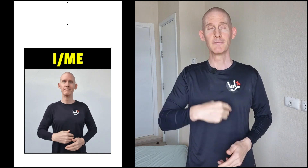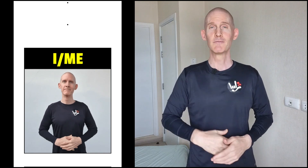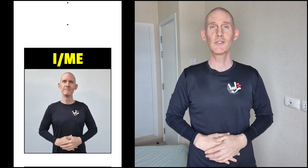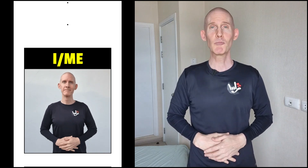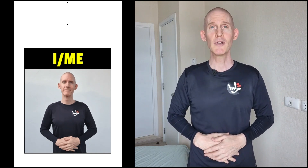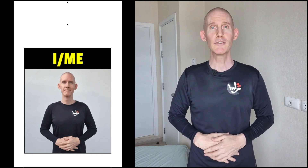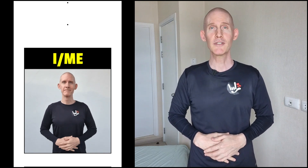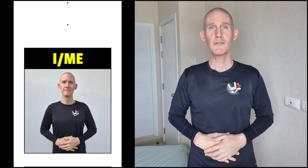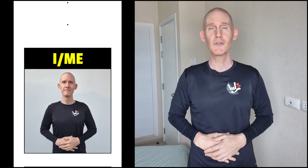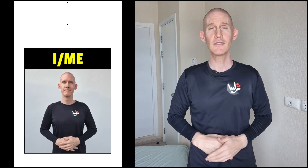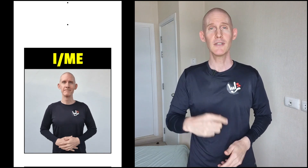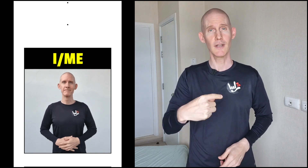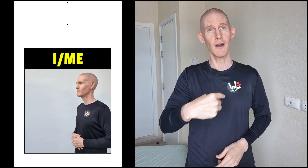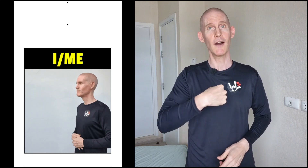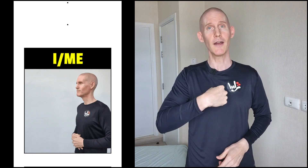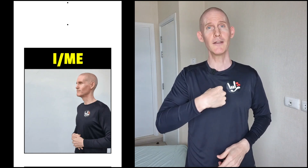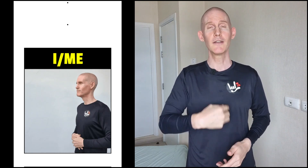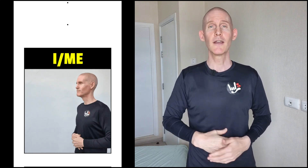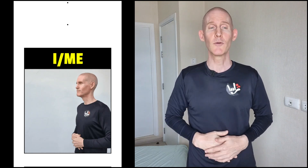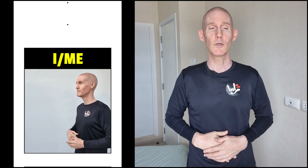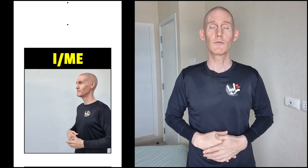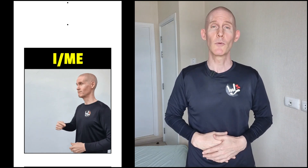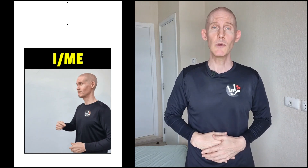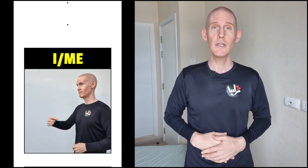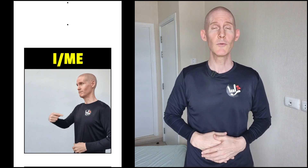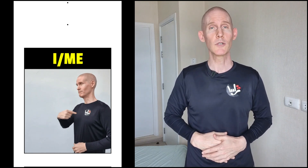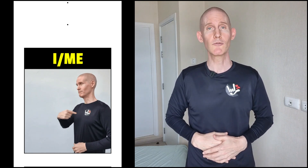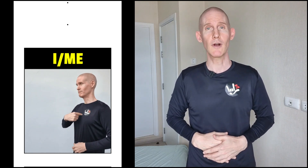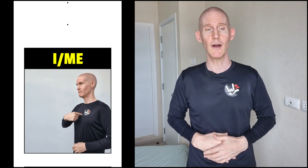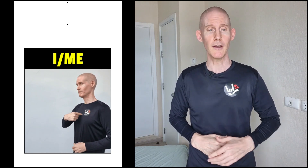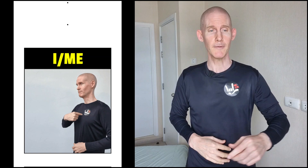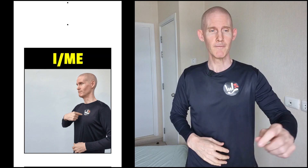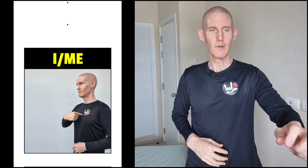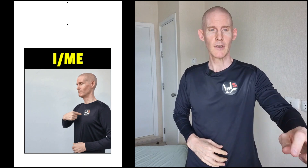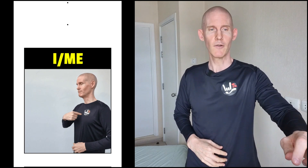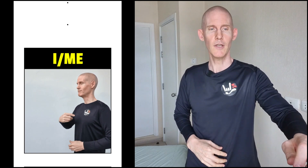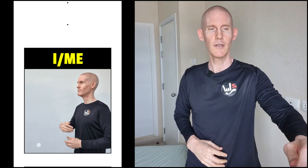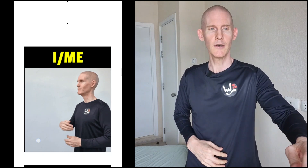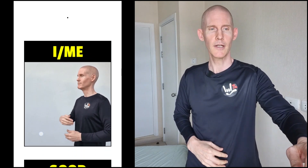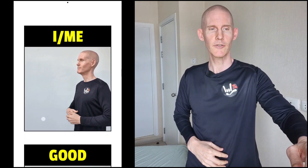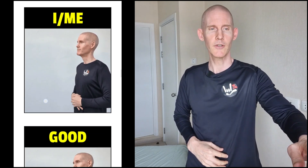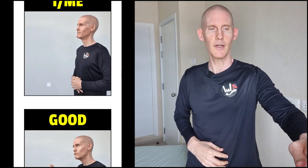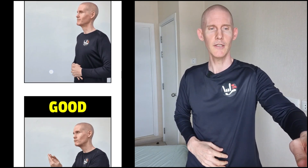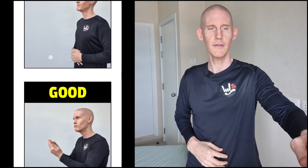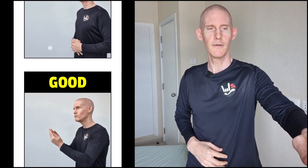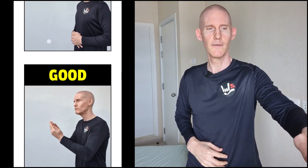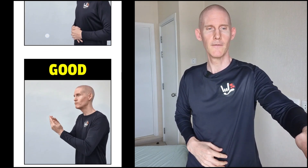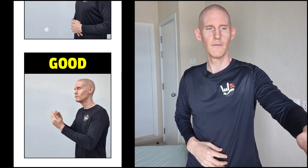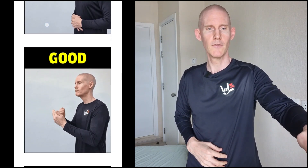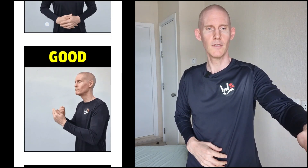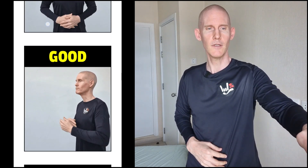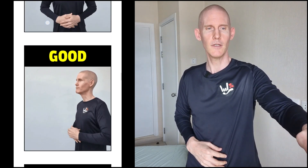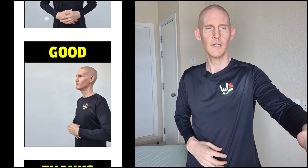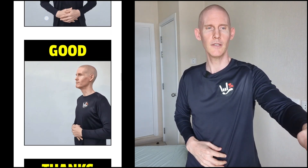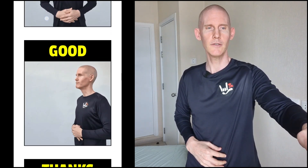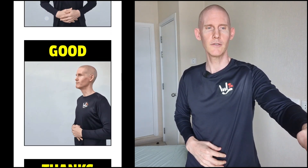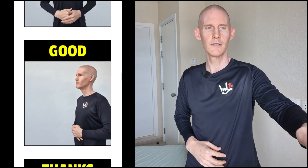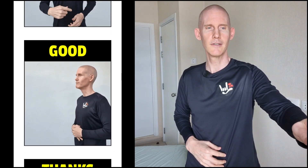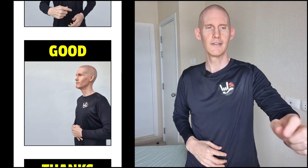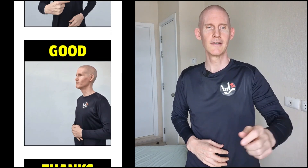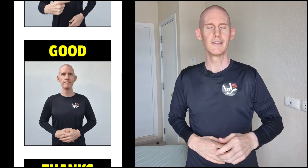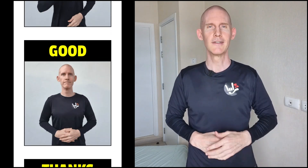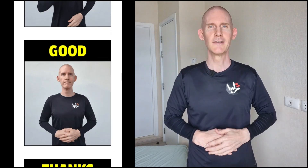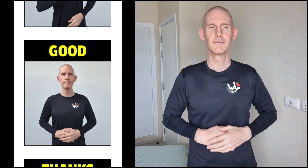I. Just point at yourself, that's it. I. And it works for me, it works for I. All right, next sign